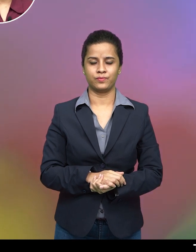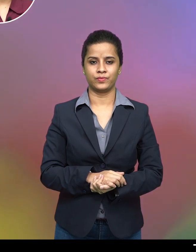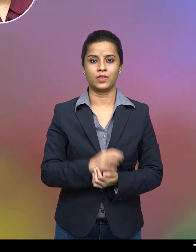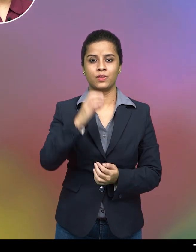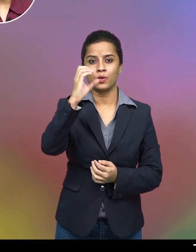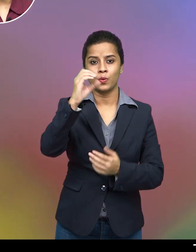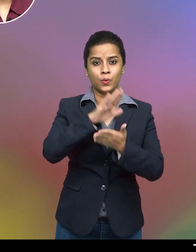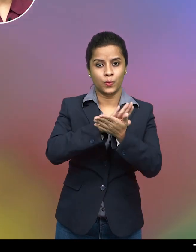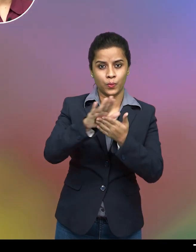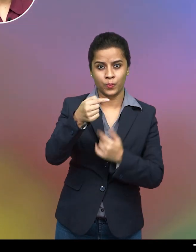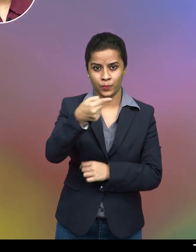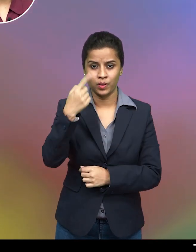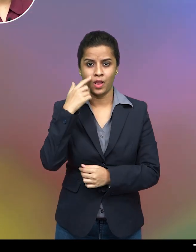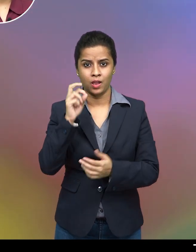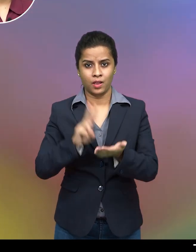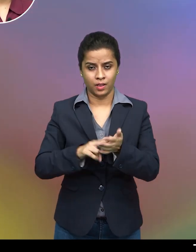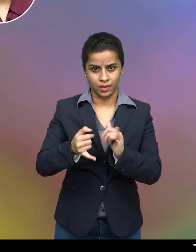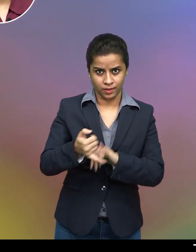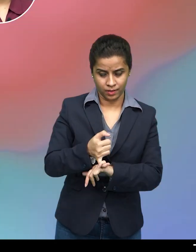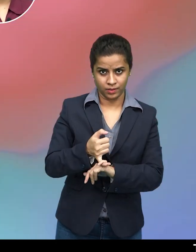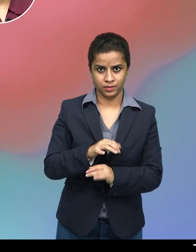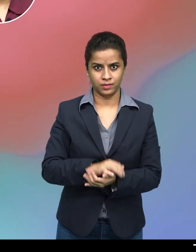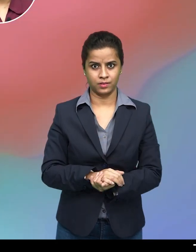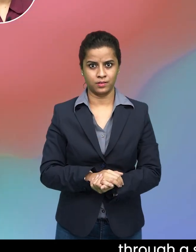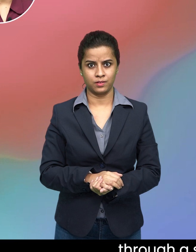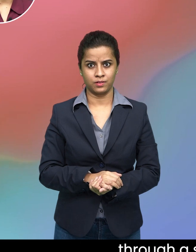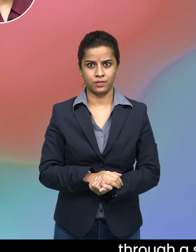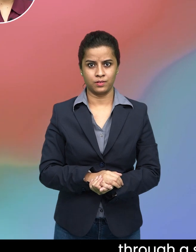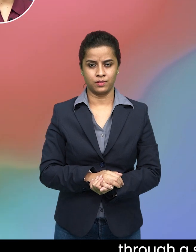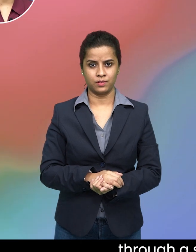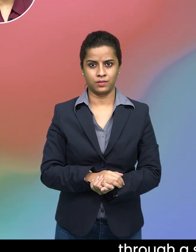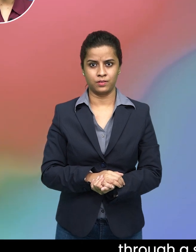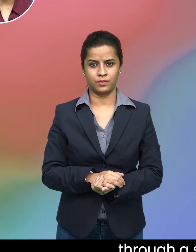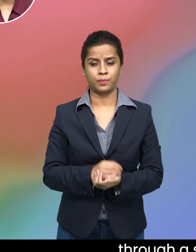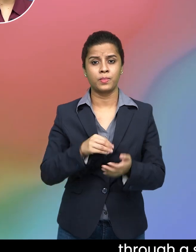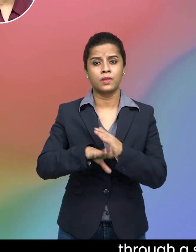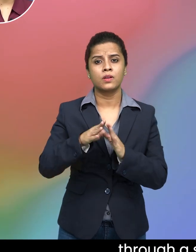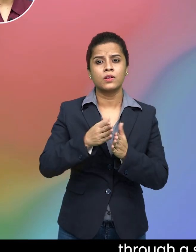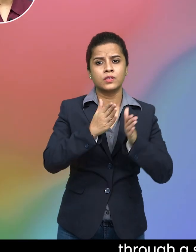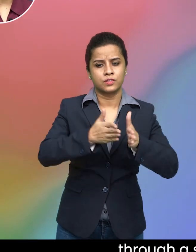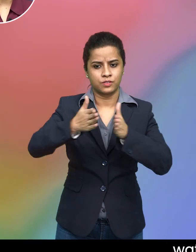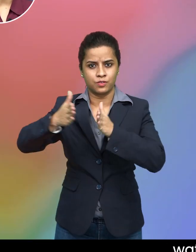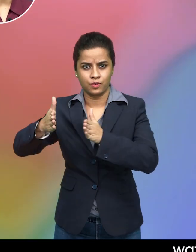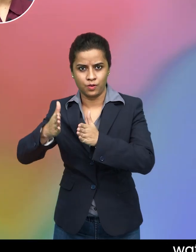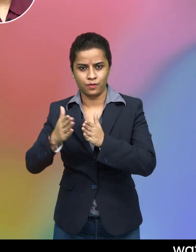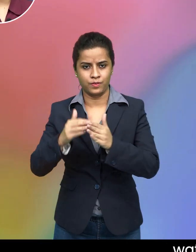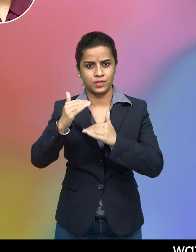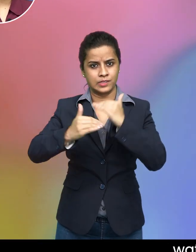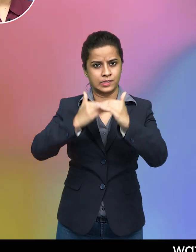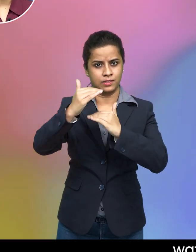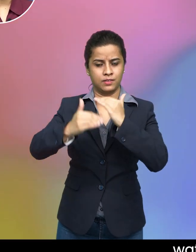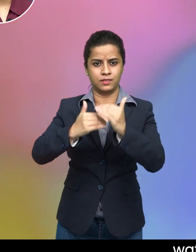The OH- ions, through a series of steps, produce water